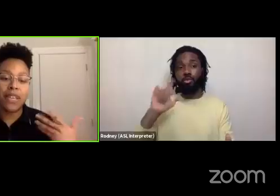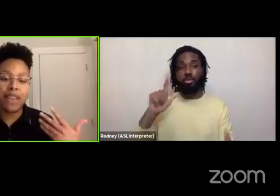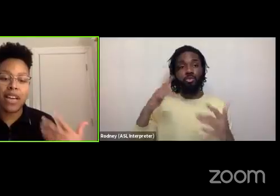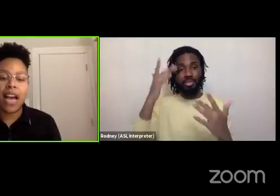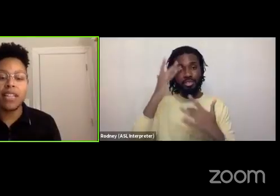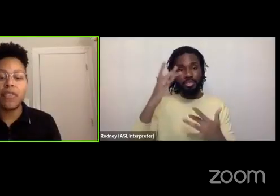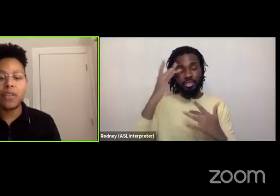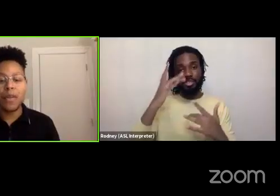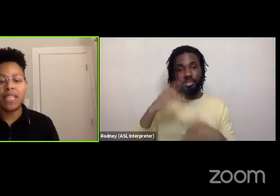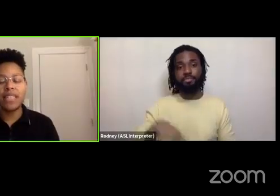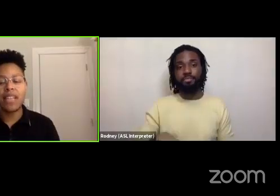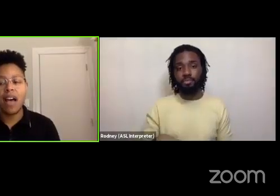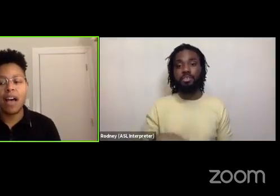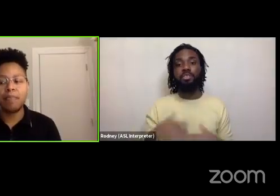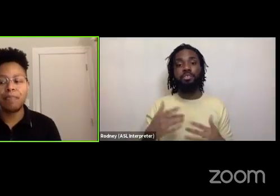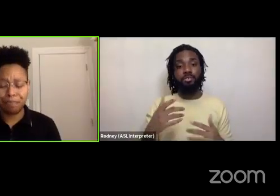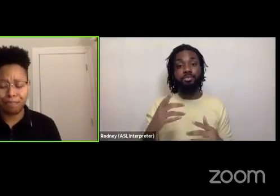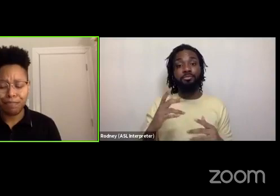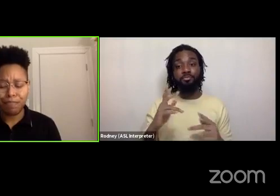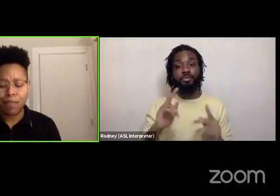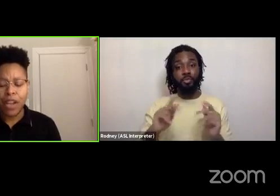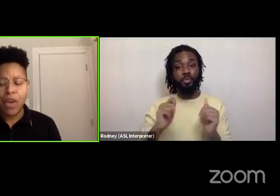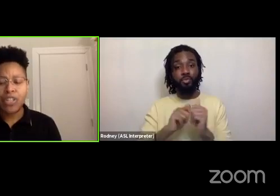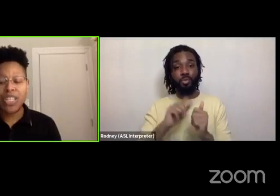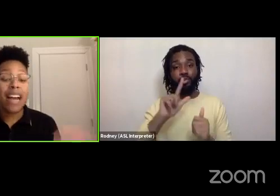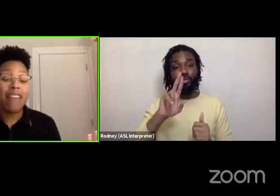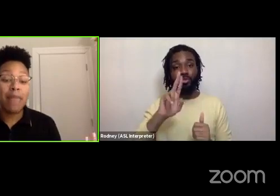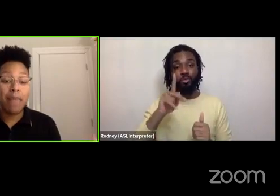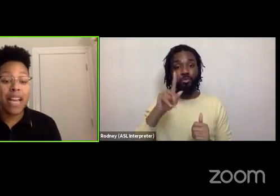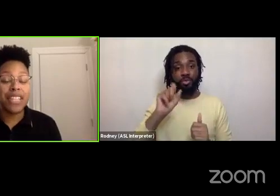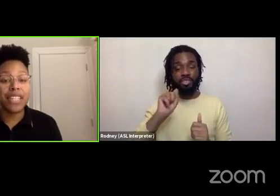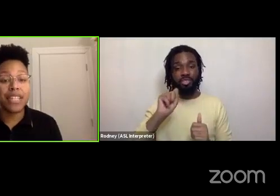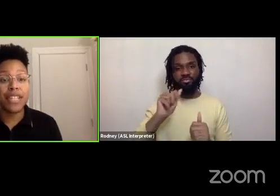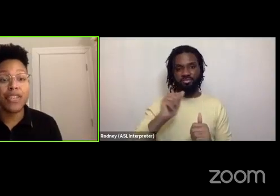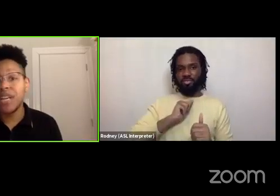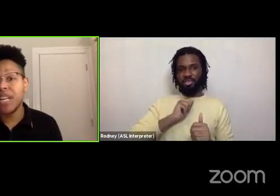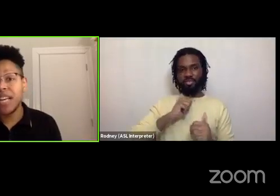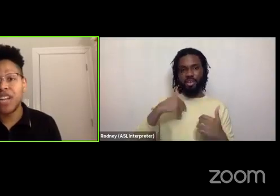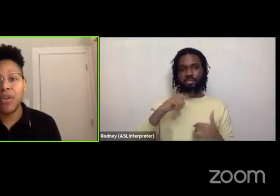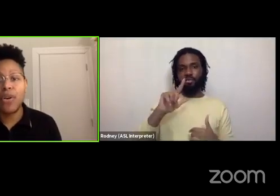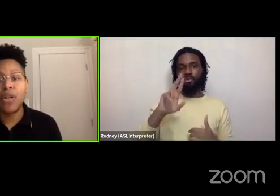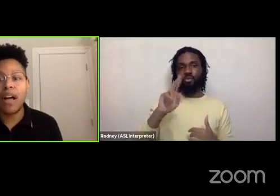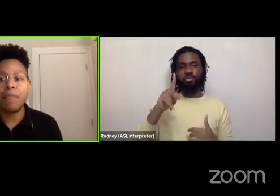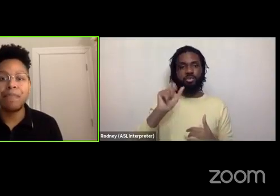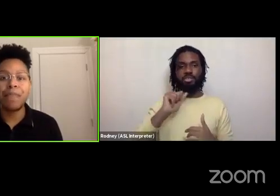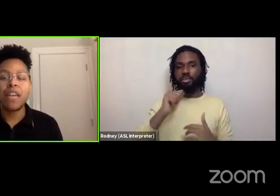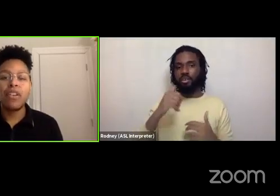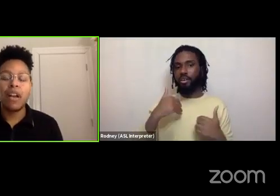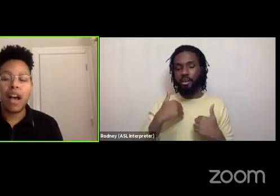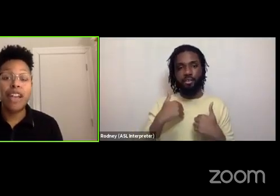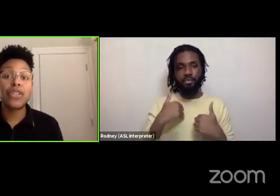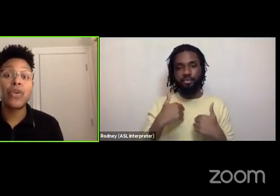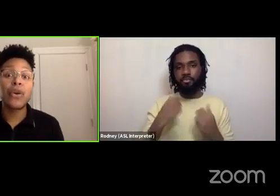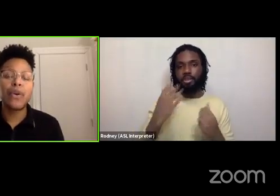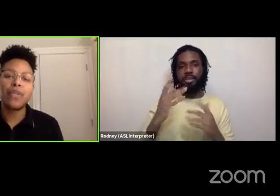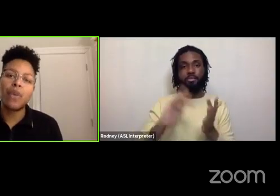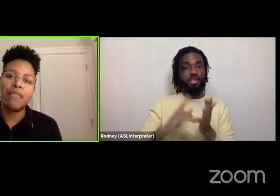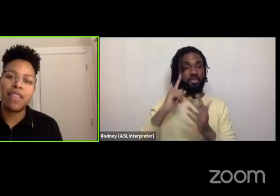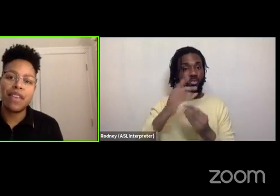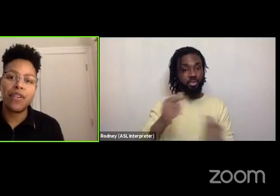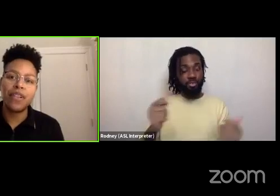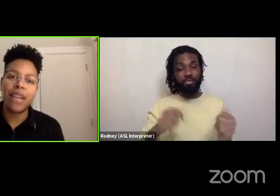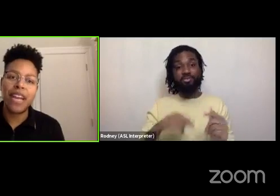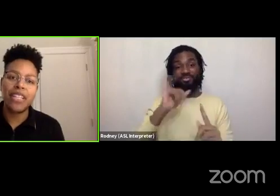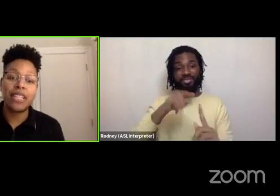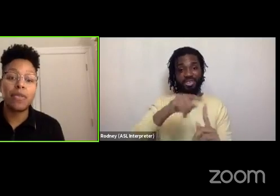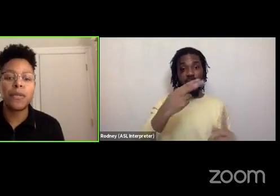in specific, I live with lupus, did not have many medications to treat it in general. Hydroxychloroquine was one of